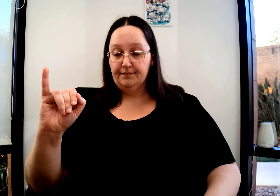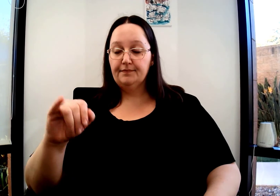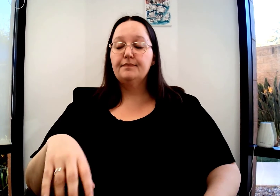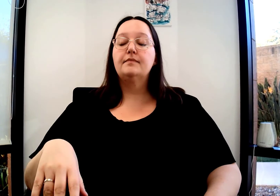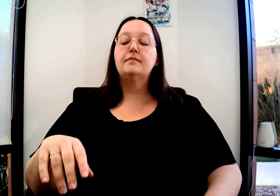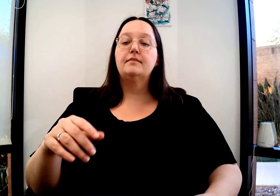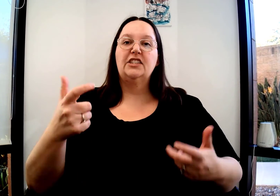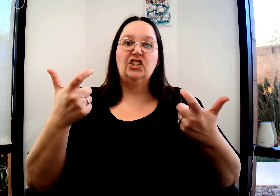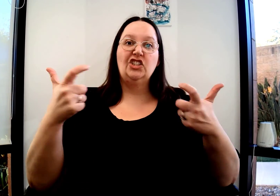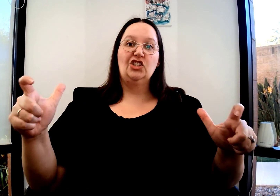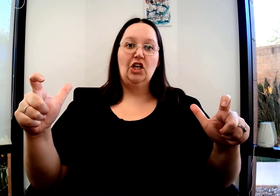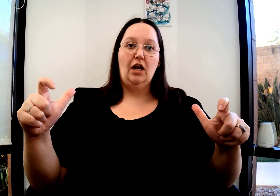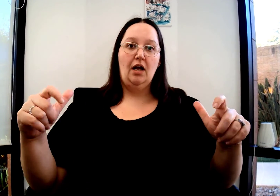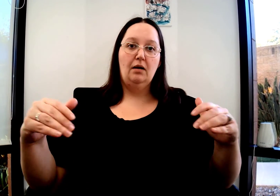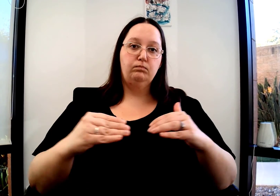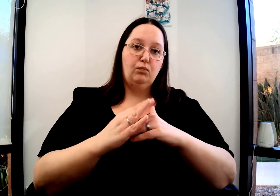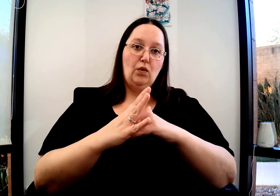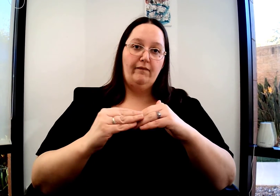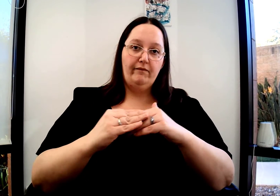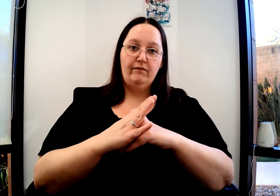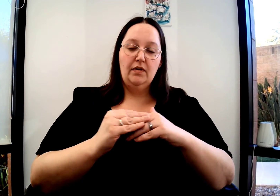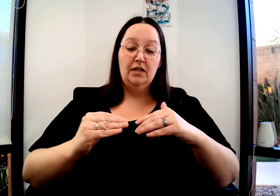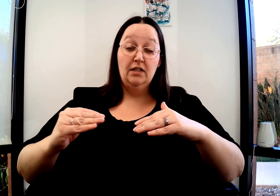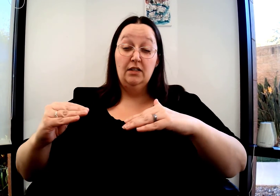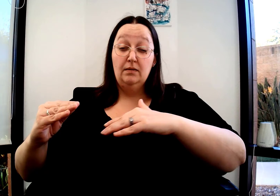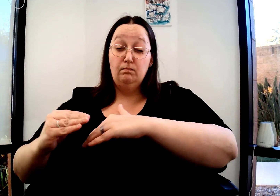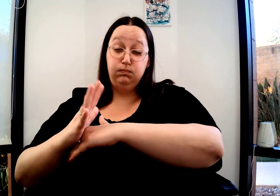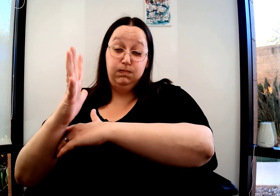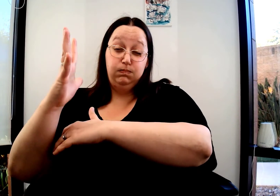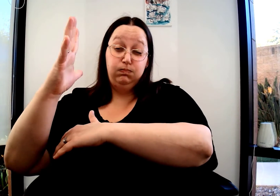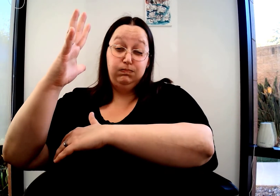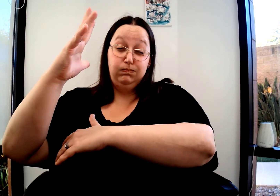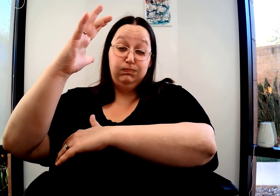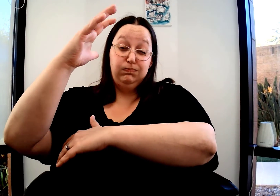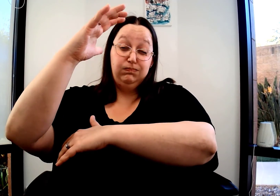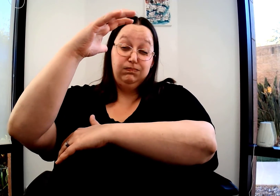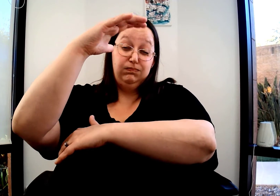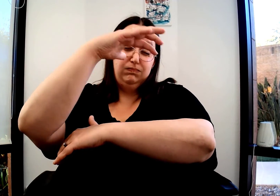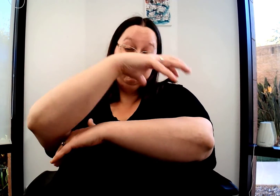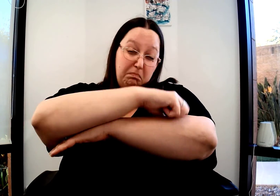The sign tsunami is a large wave.